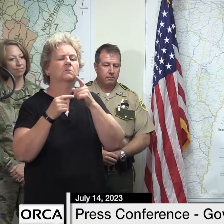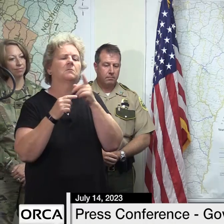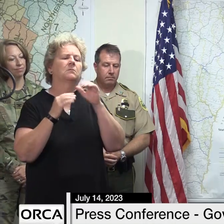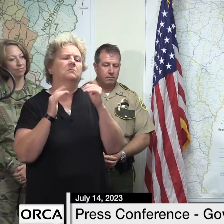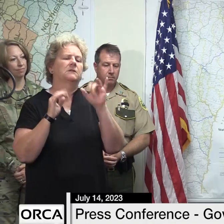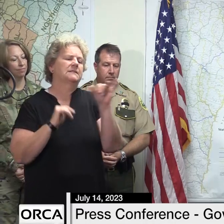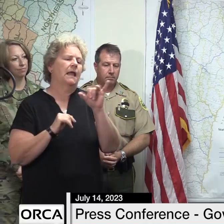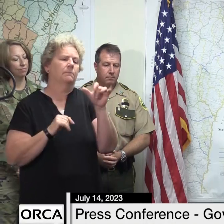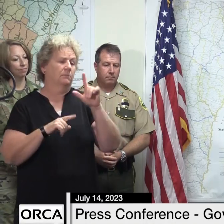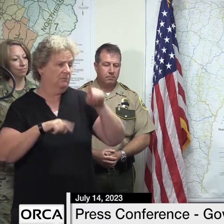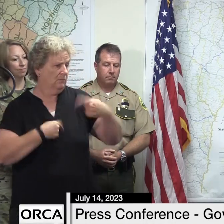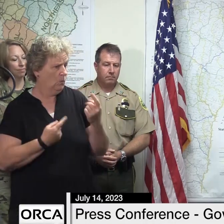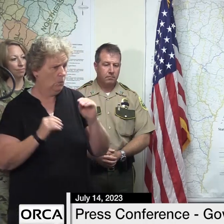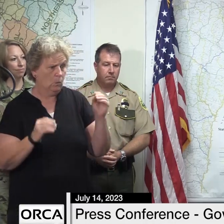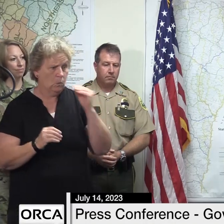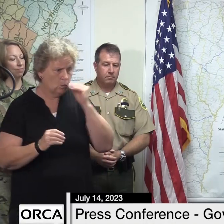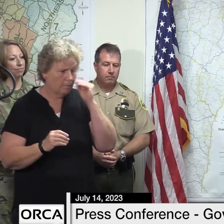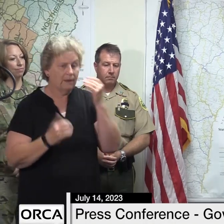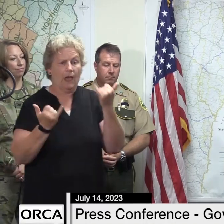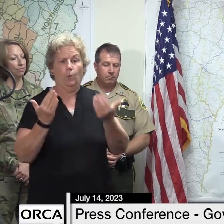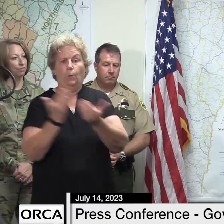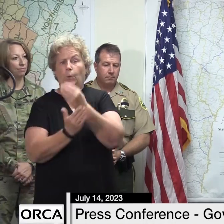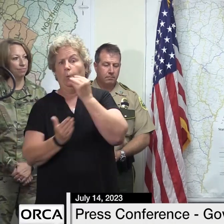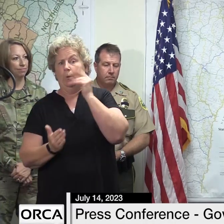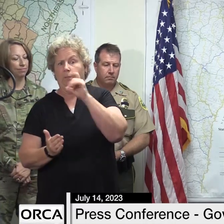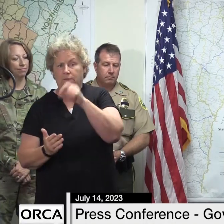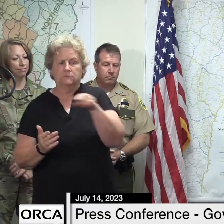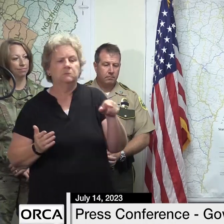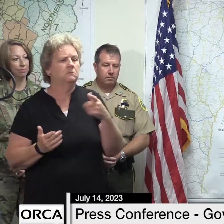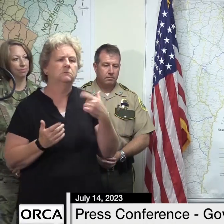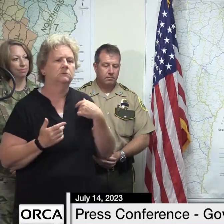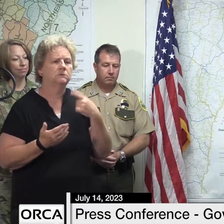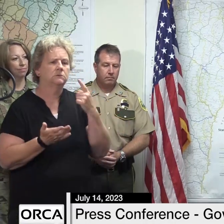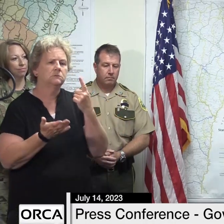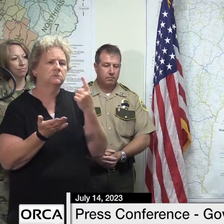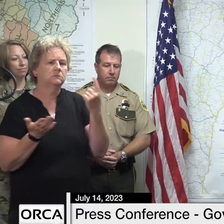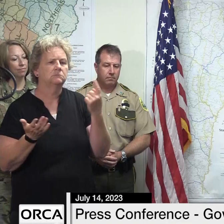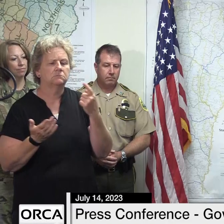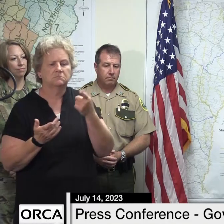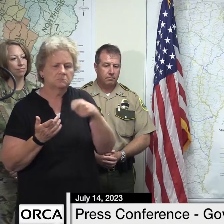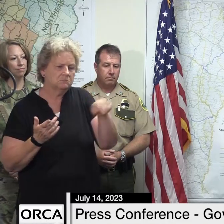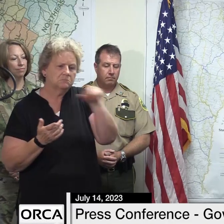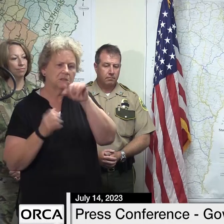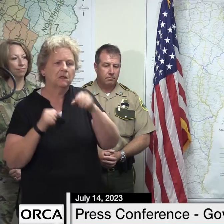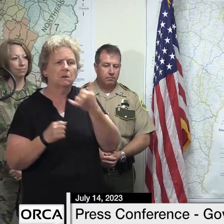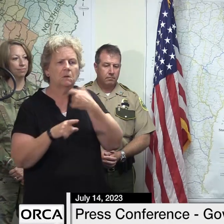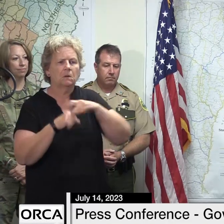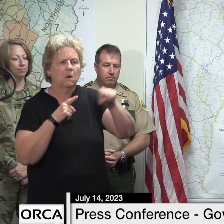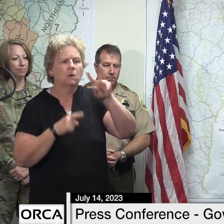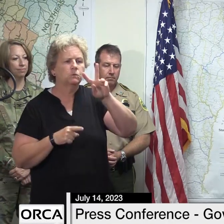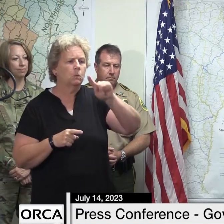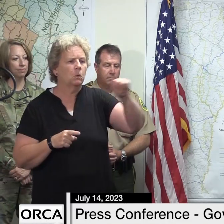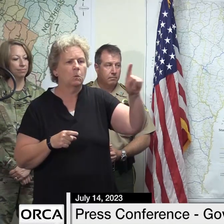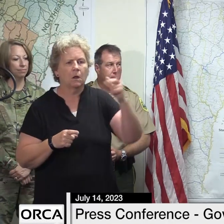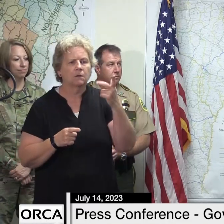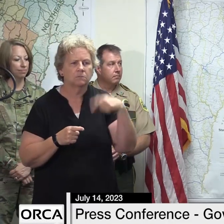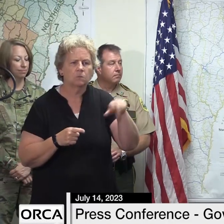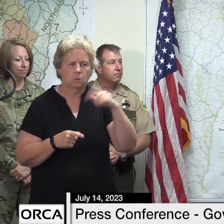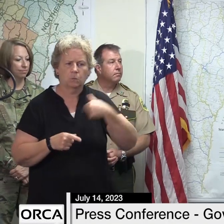should also call 211, and we're there for them as well.